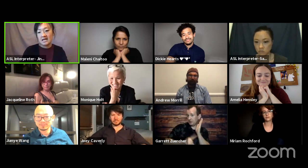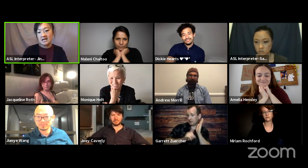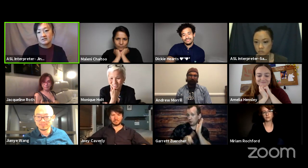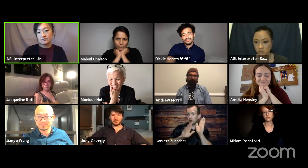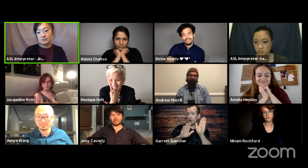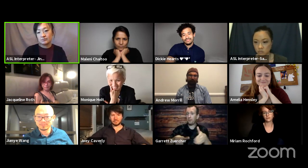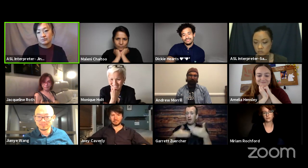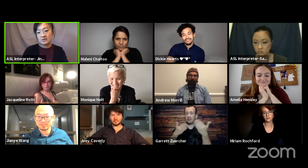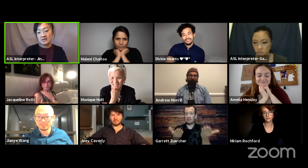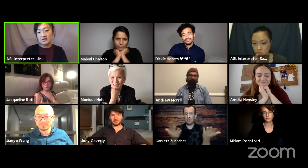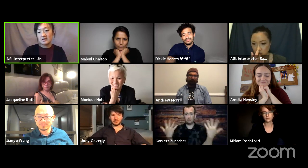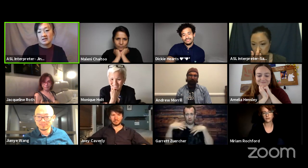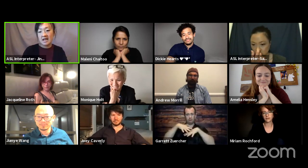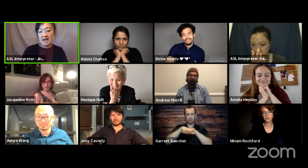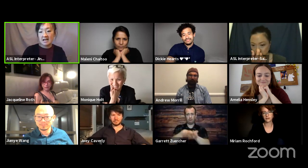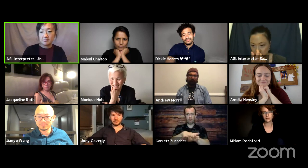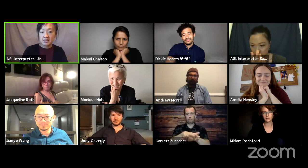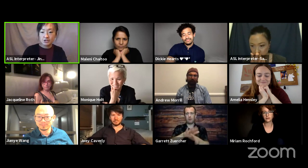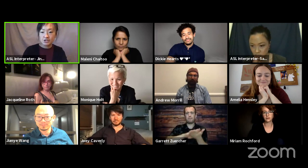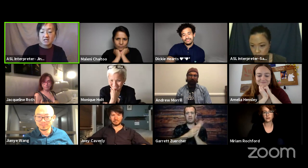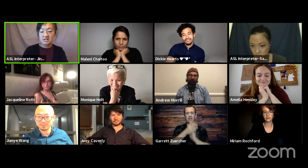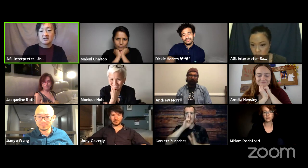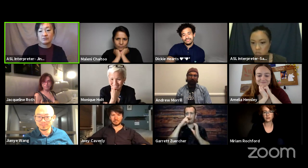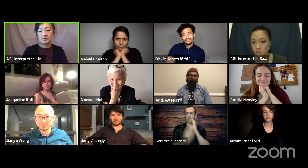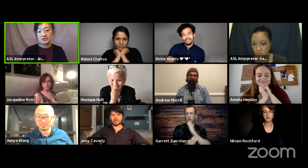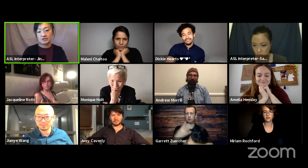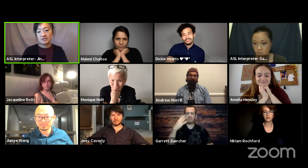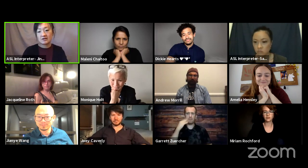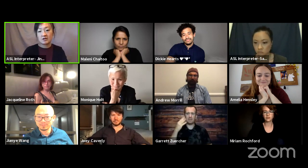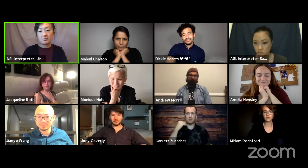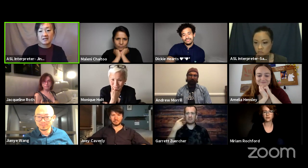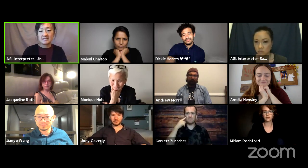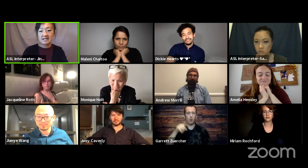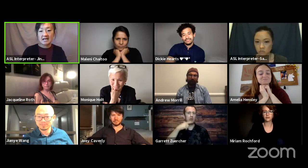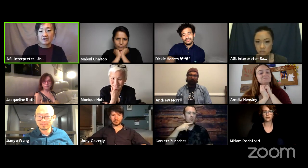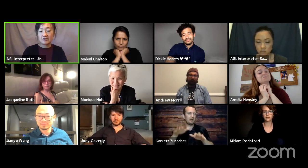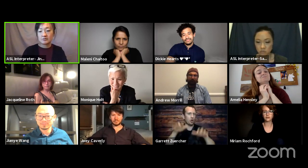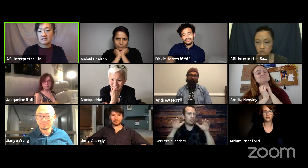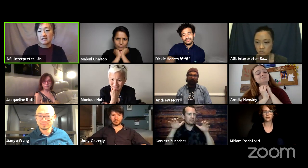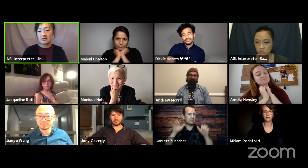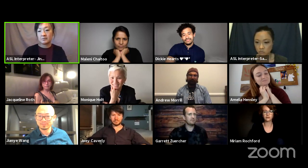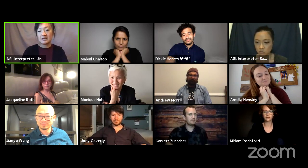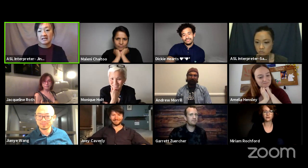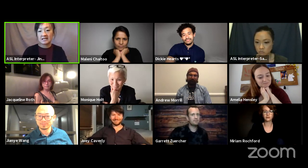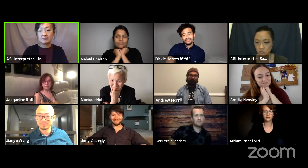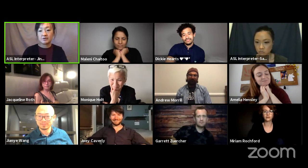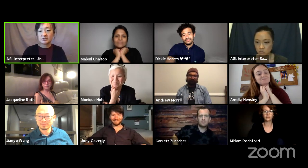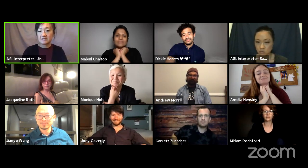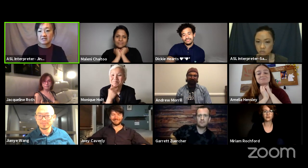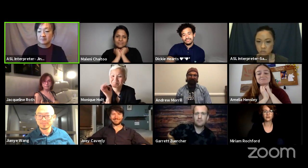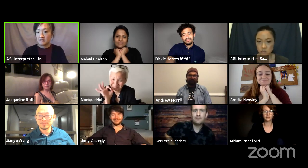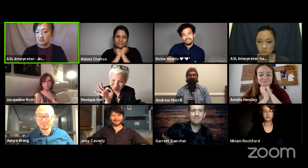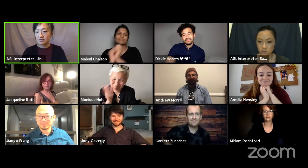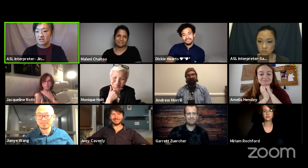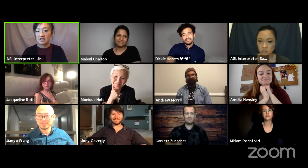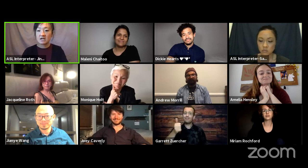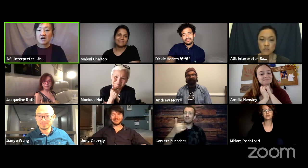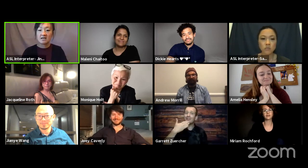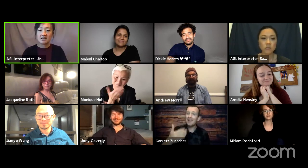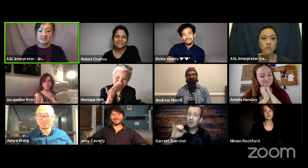And the animation, the research, how it all blended together. It was a completely immersive experience for the hearing audience.